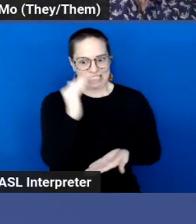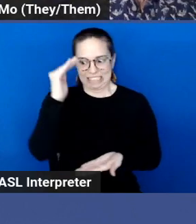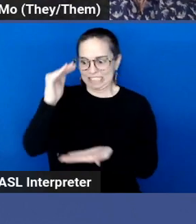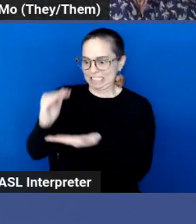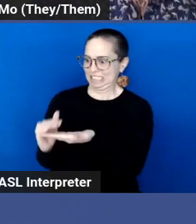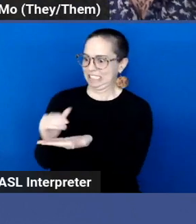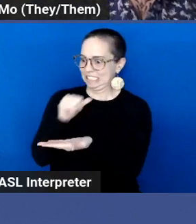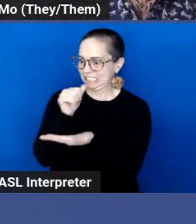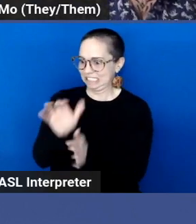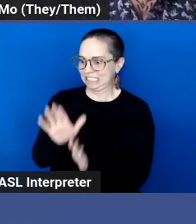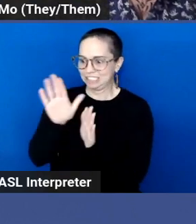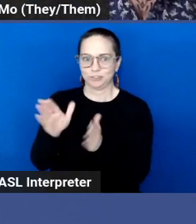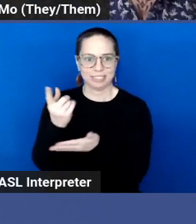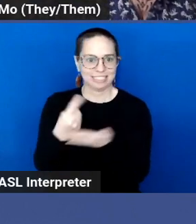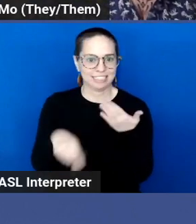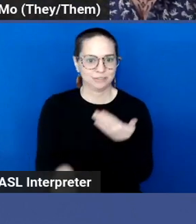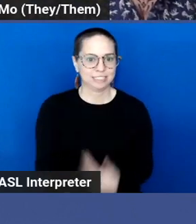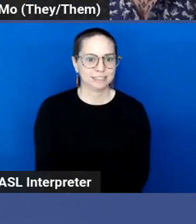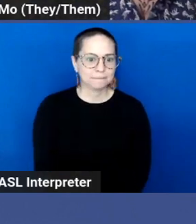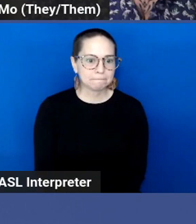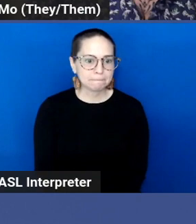week.